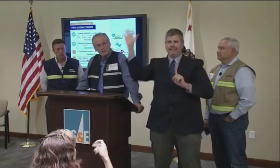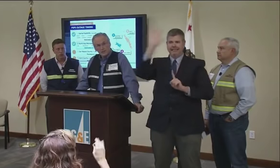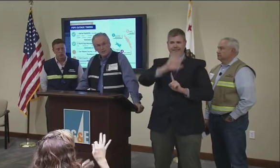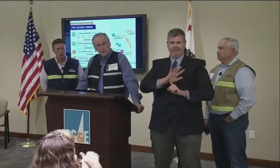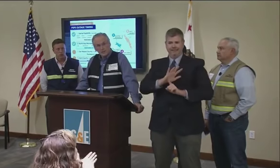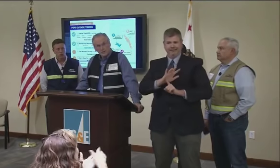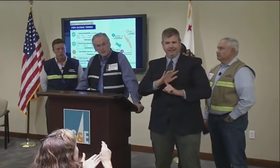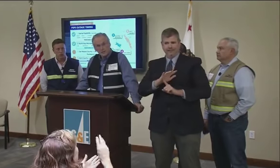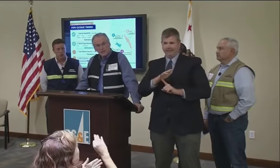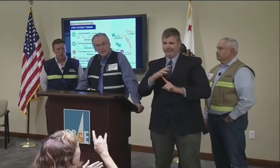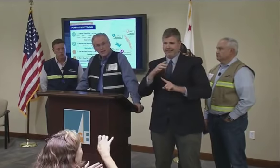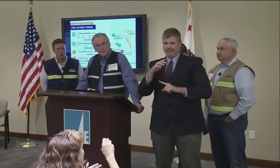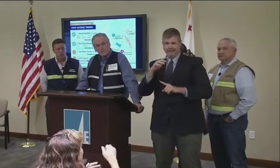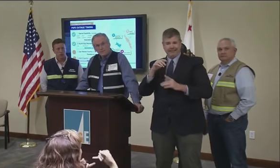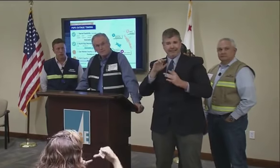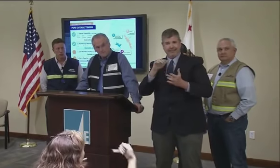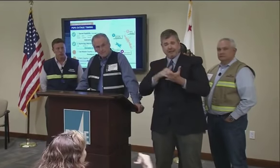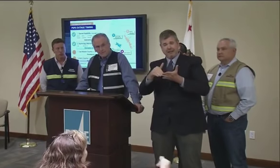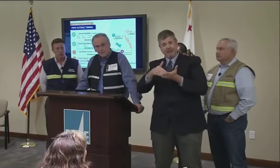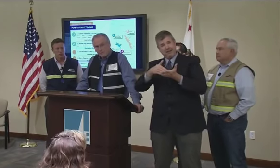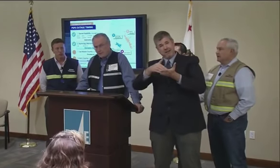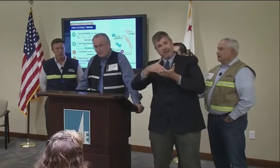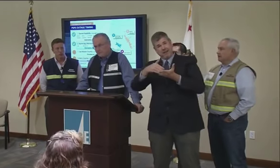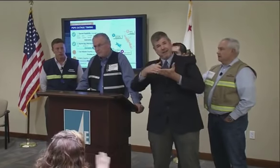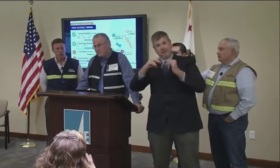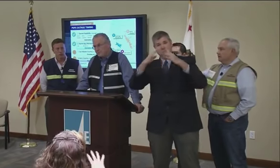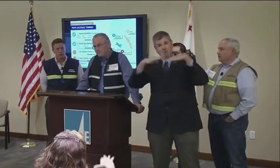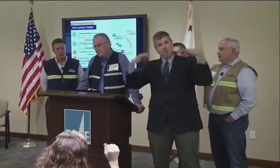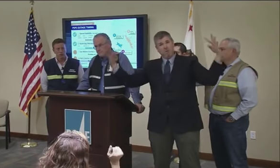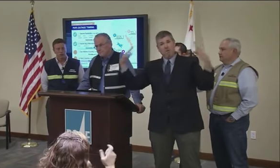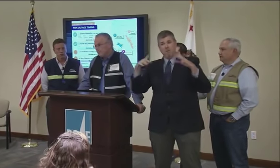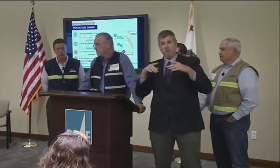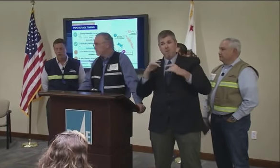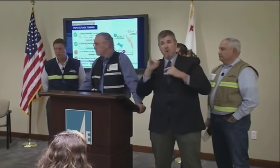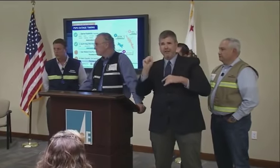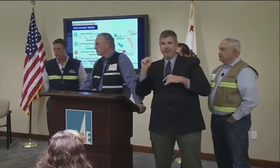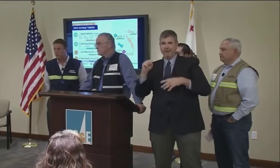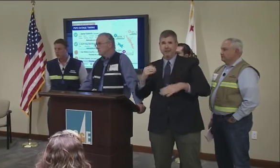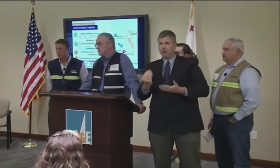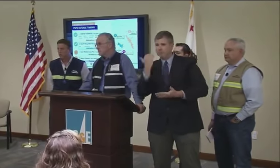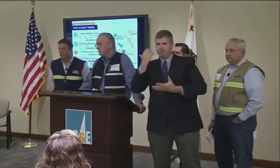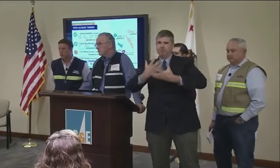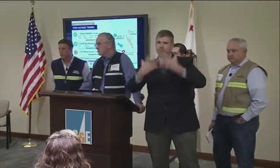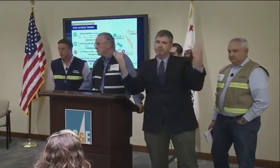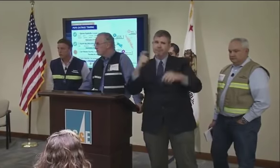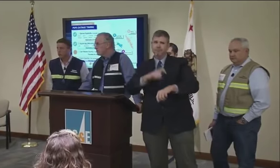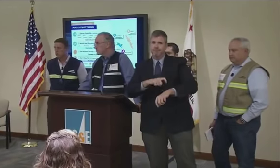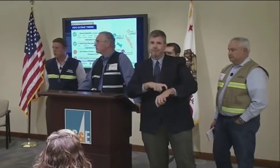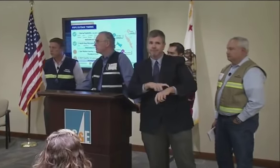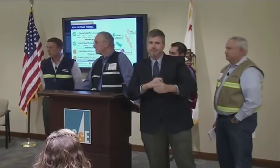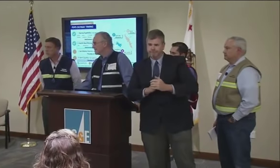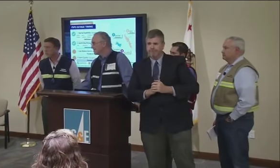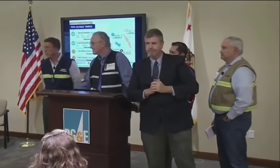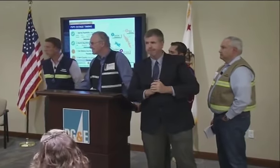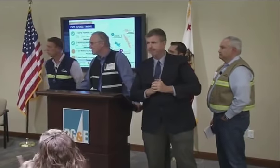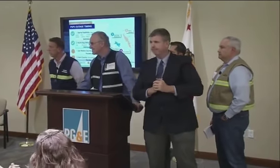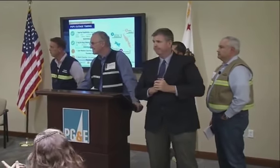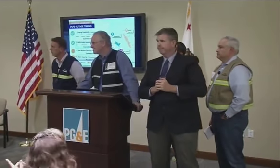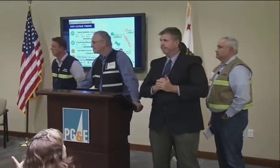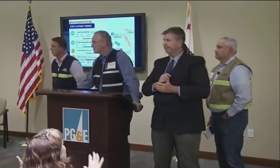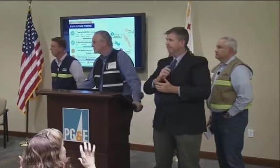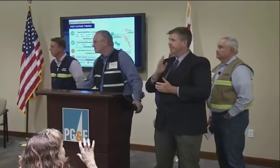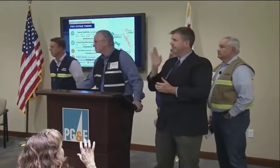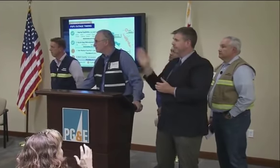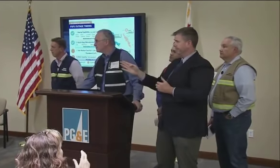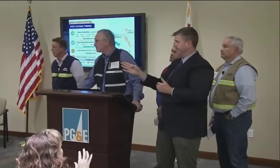huge undertaking. It's going to take some time. Going over to Christian. Christian Kaffin here from KTVU Channel 2 over here. I don't know